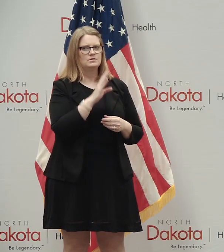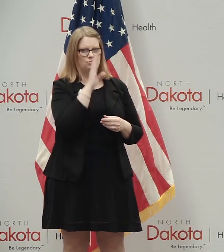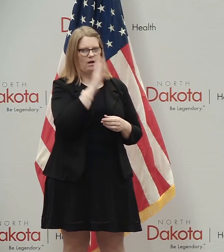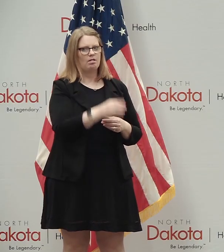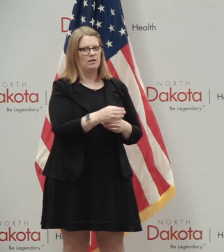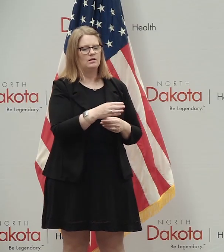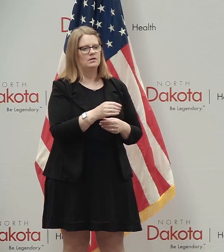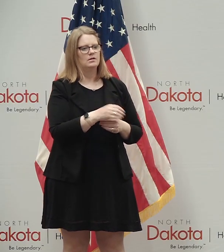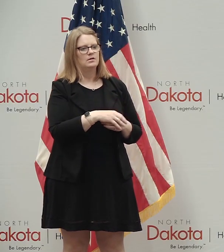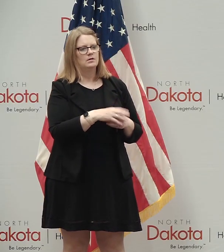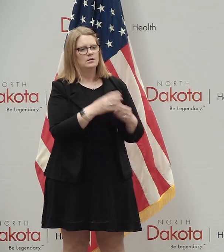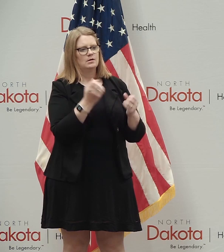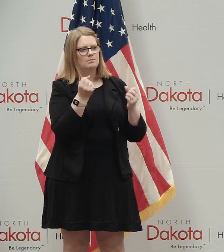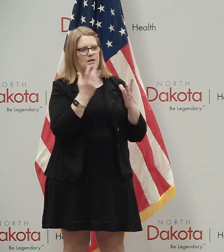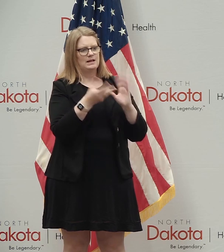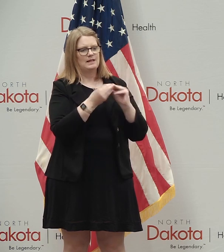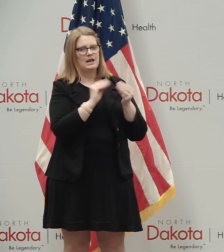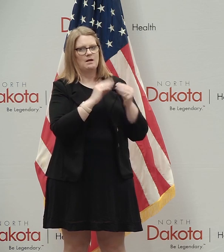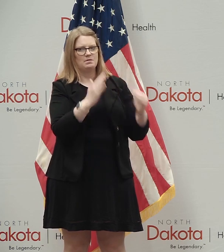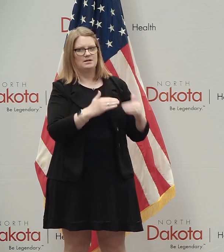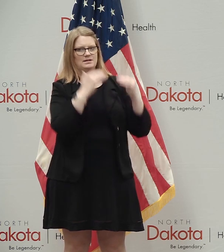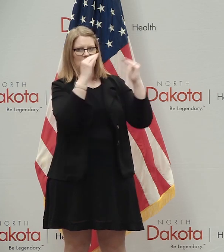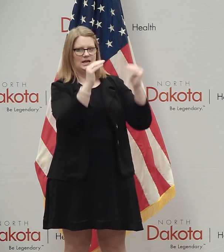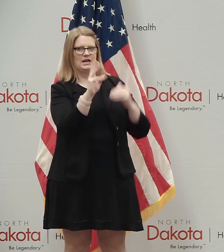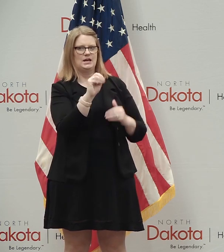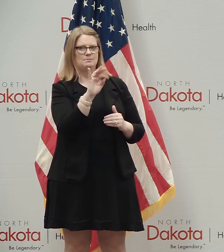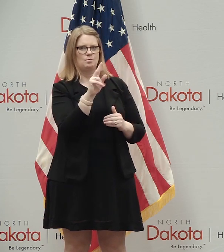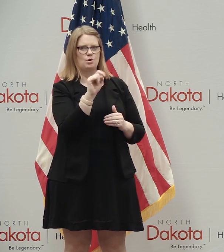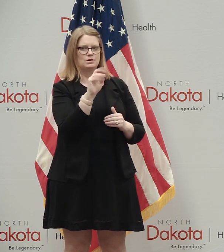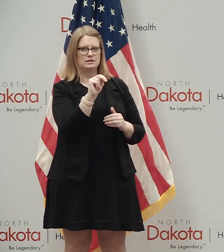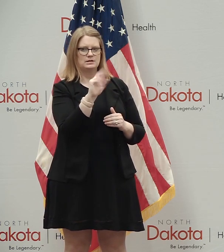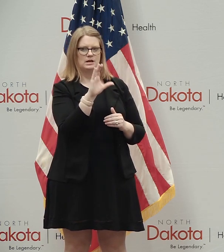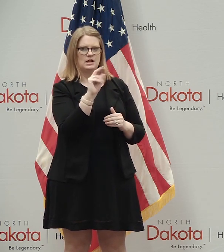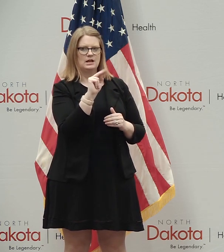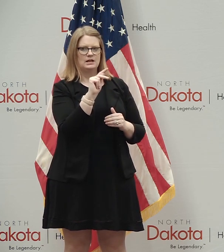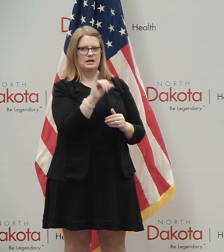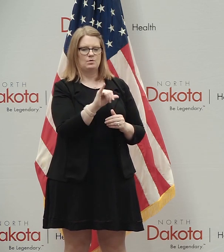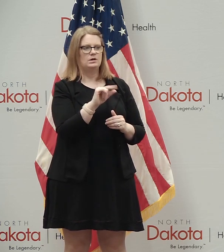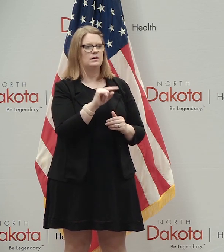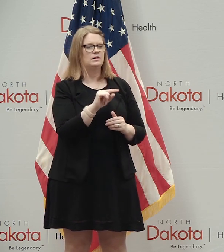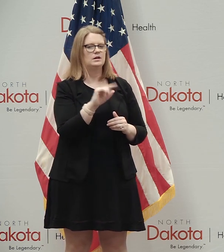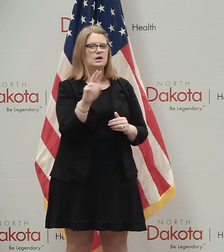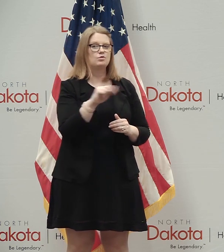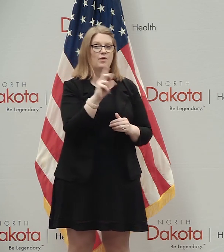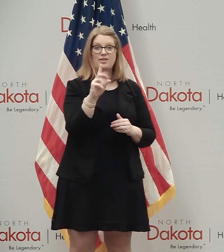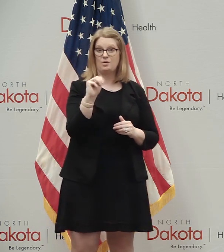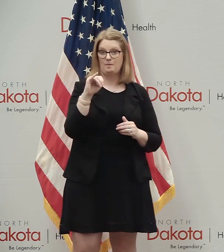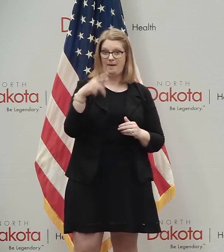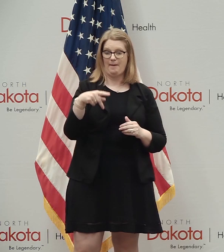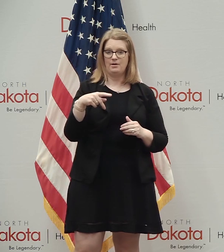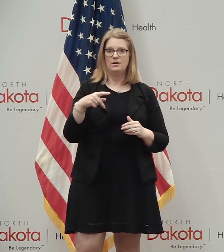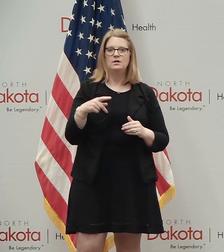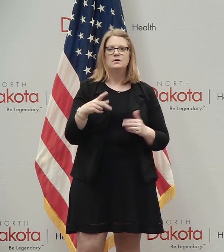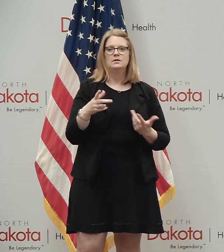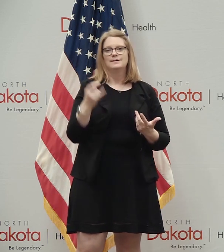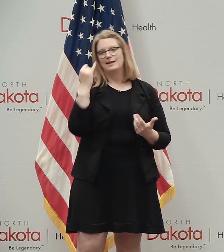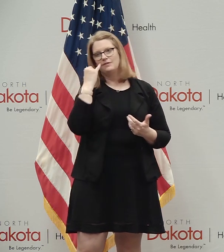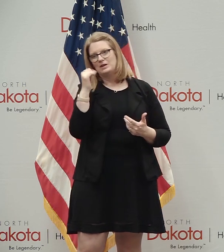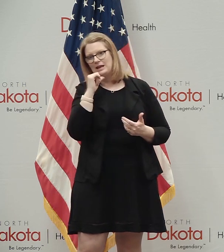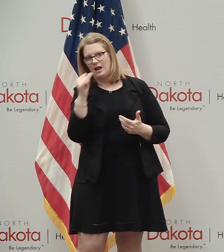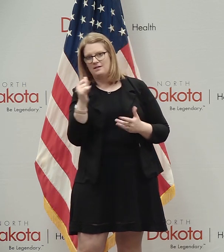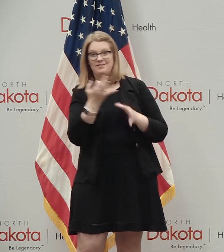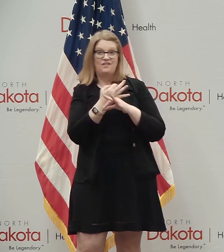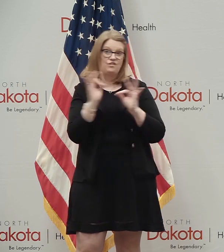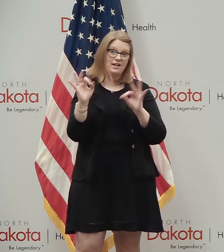of the number jump in Morton County. If people have if you have a North Dakota map, if you don't, they're free.